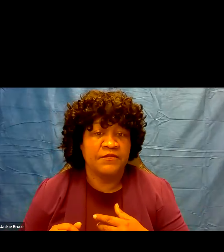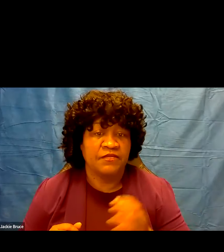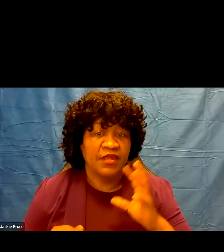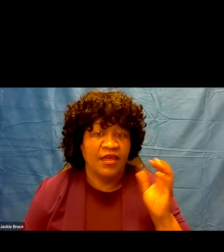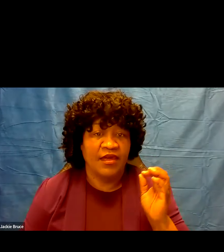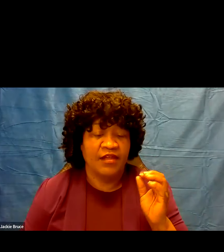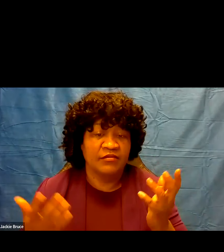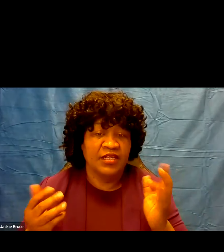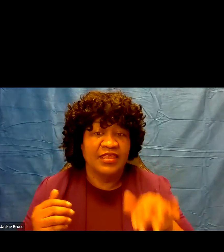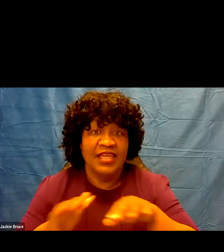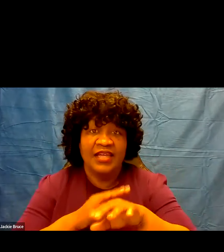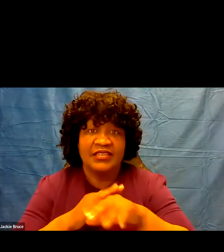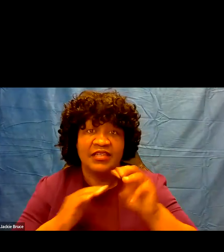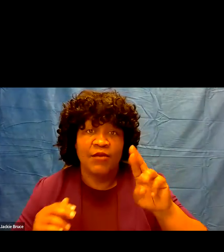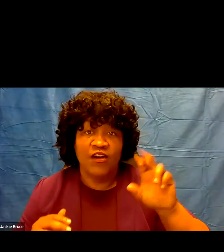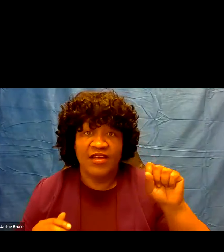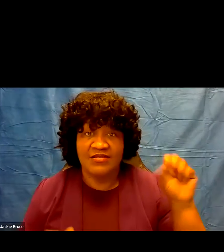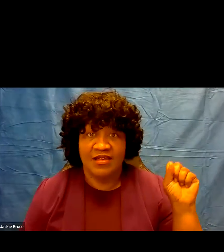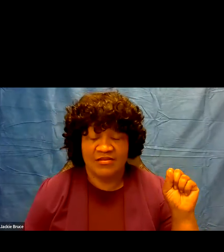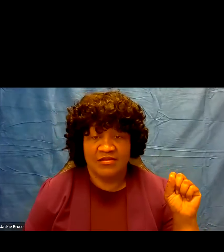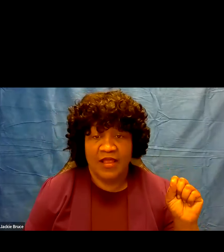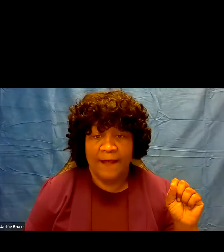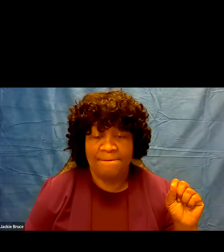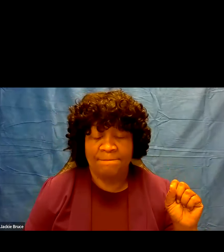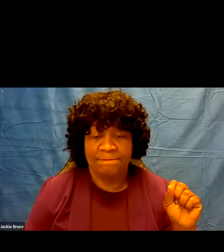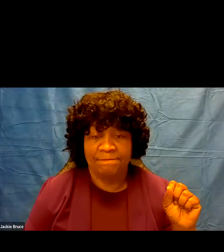And, you know, the access to MRSS, I'm